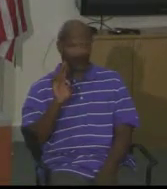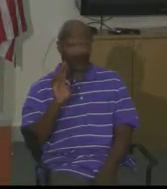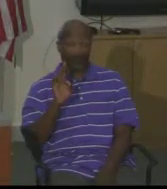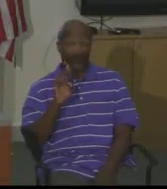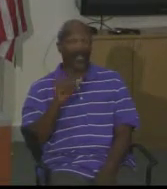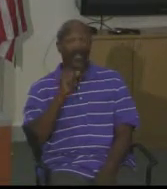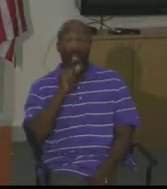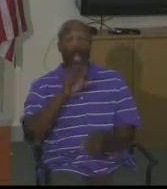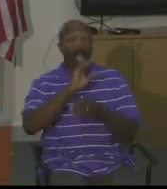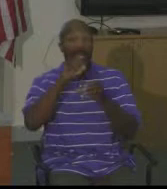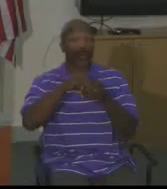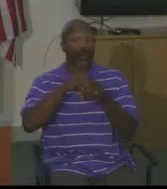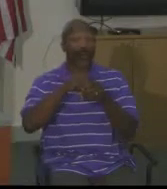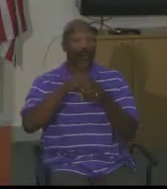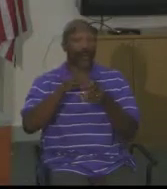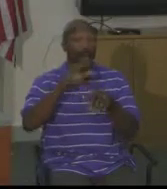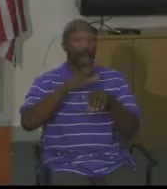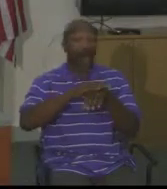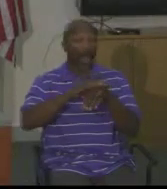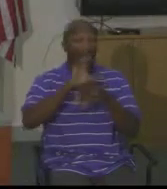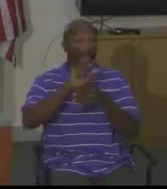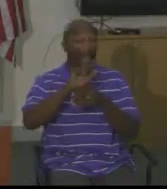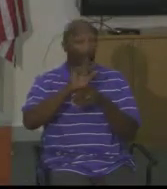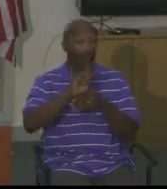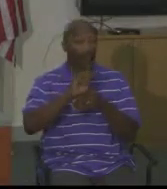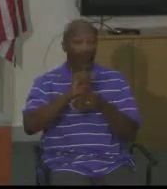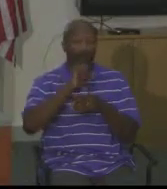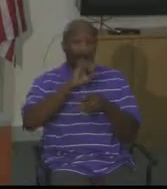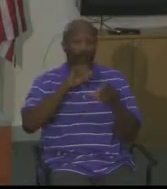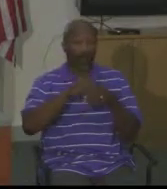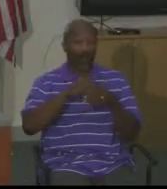not including any ones that are on a cable.